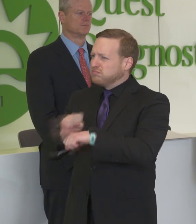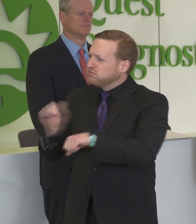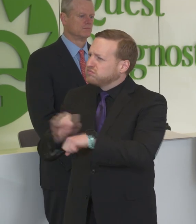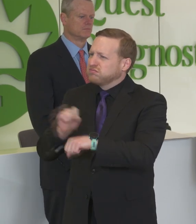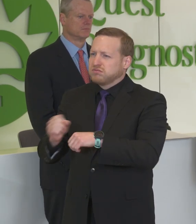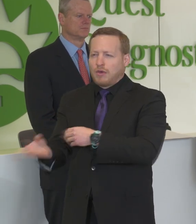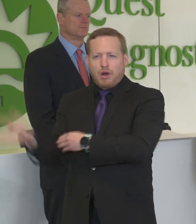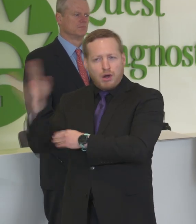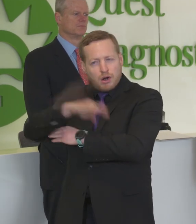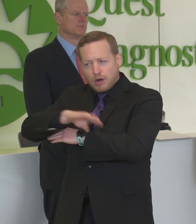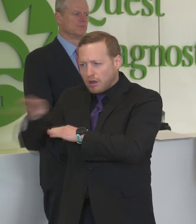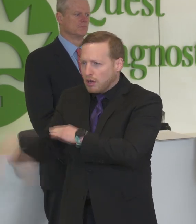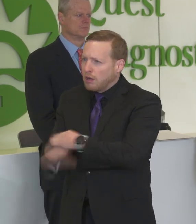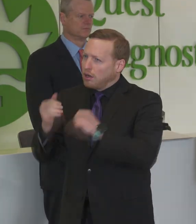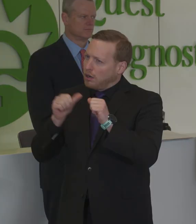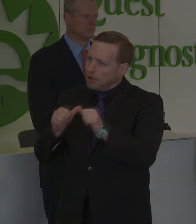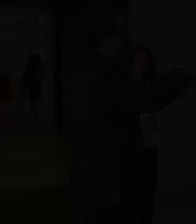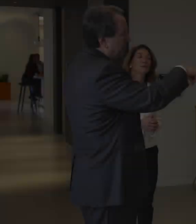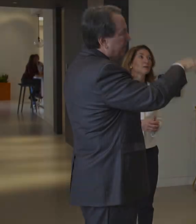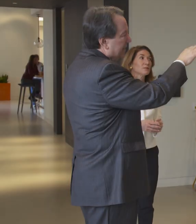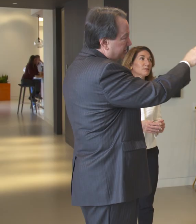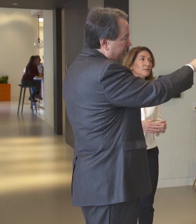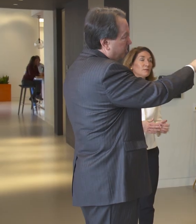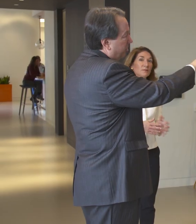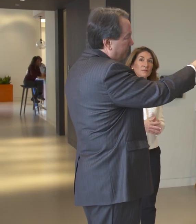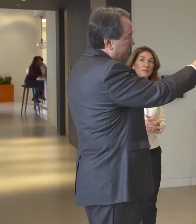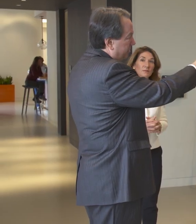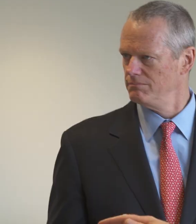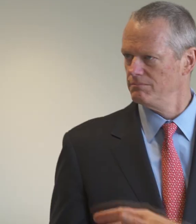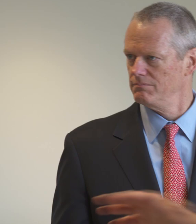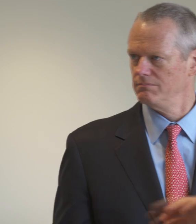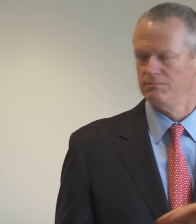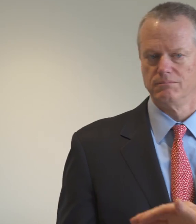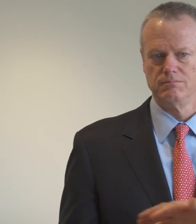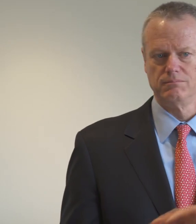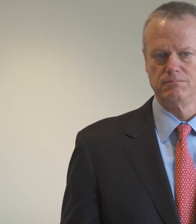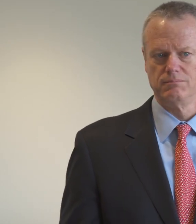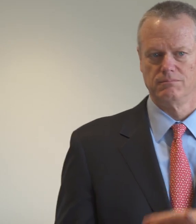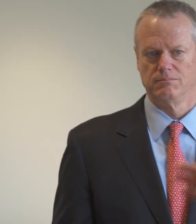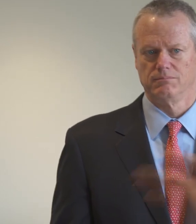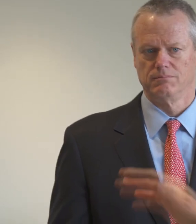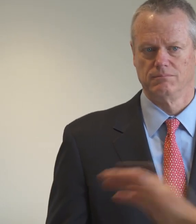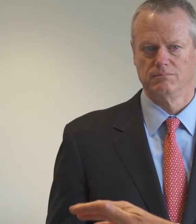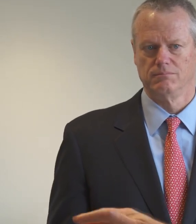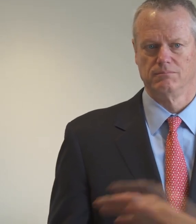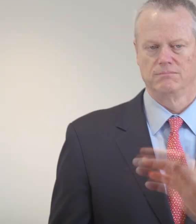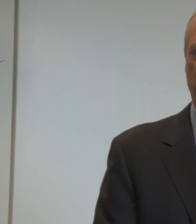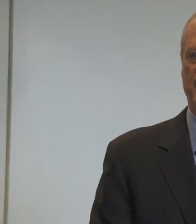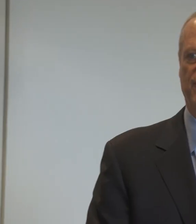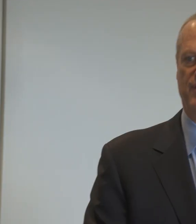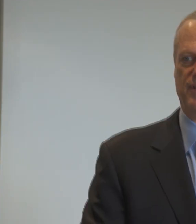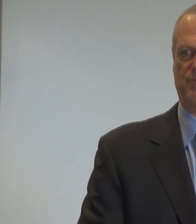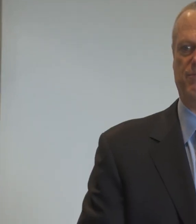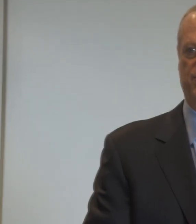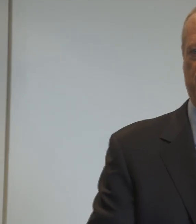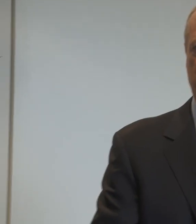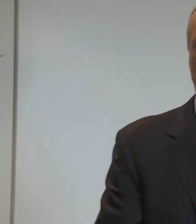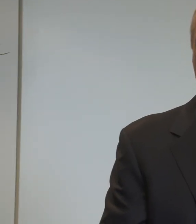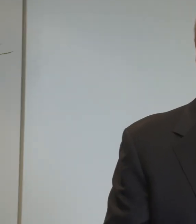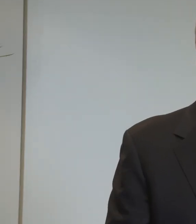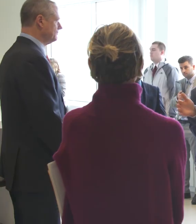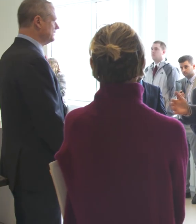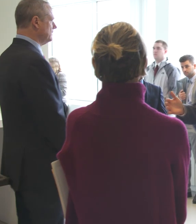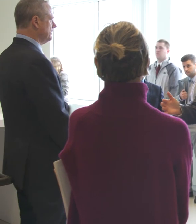Quest's ability to test in Massachusetts much more locally. I know that the speed to